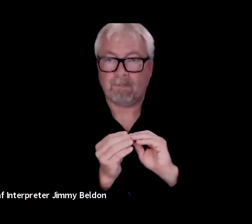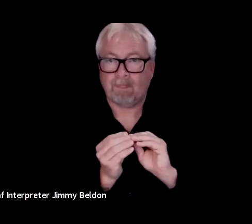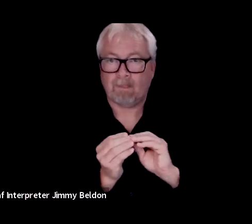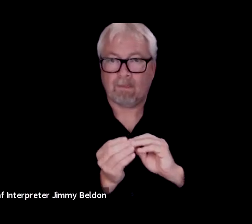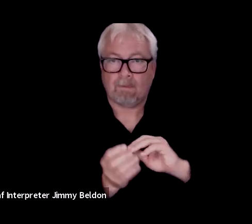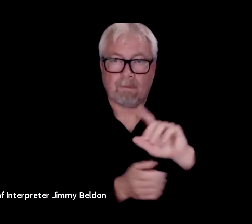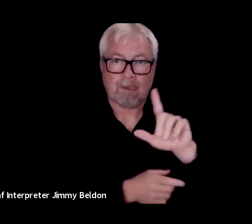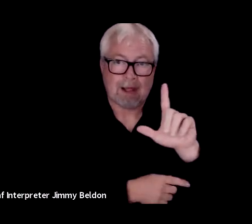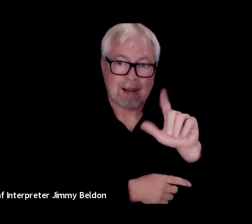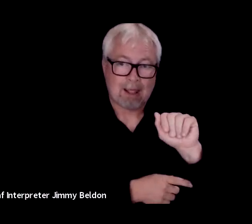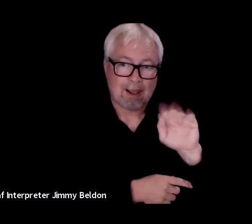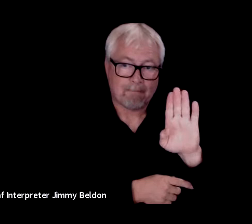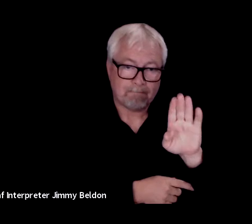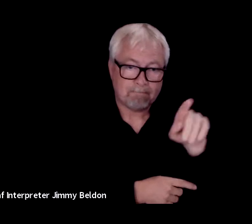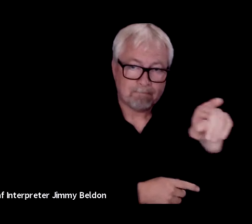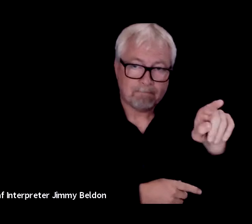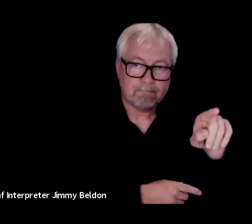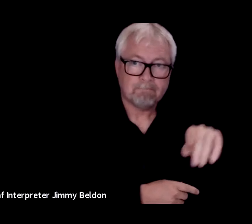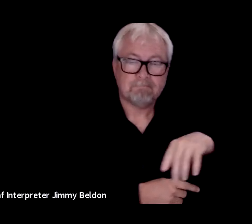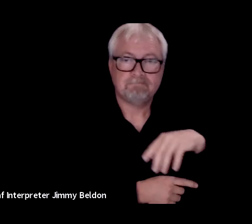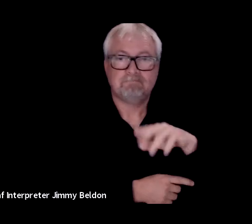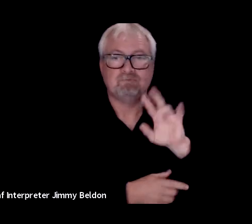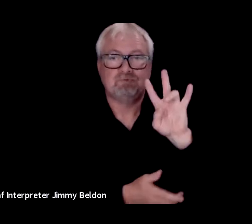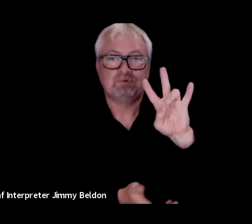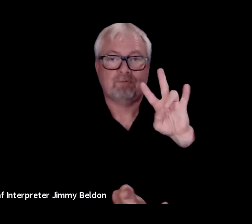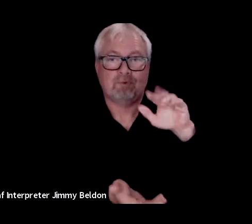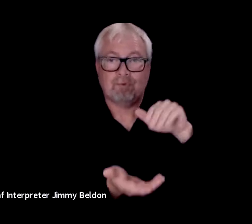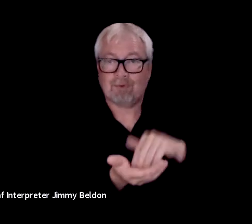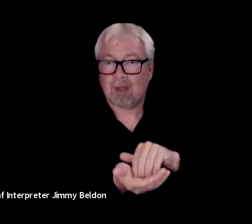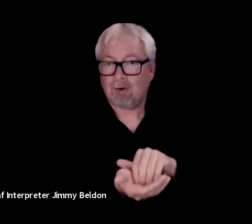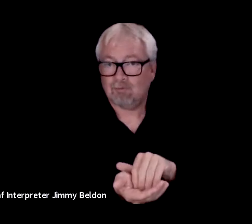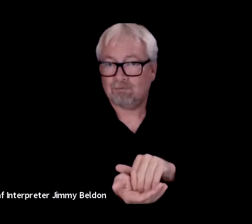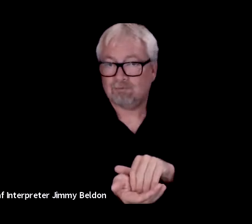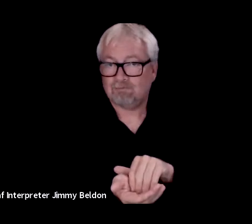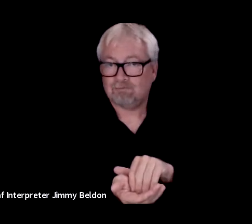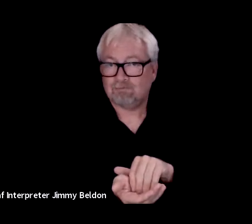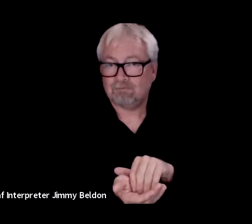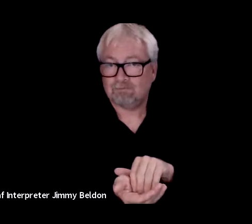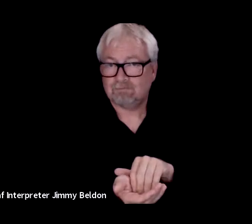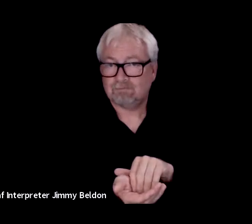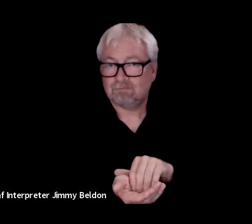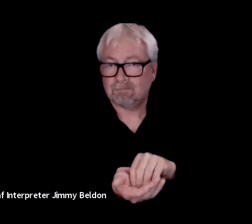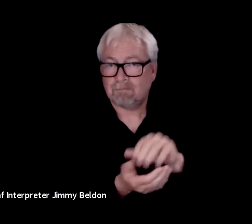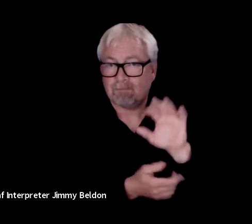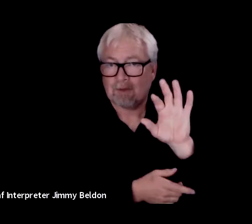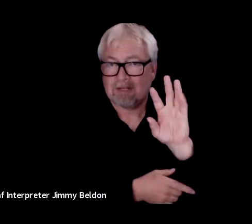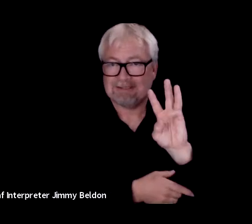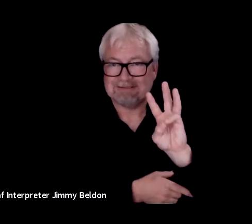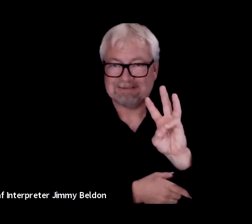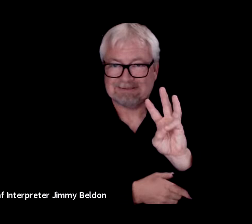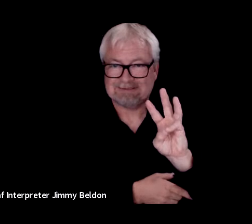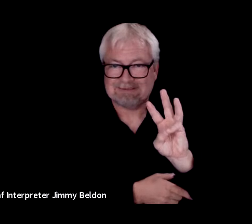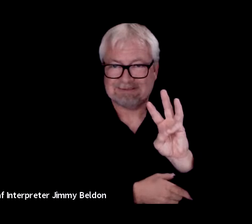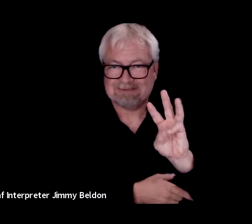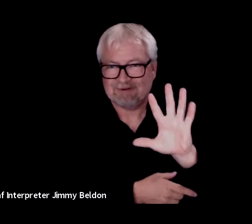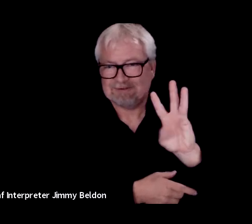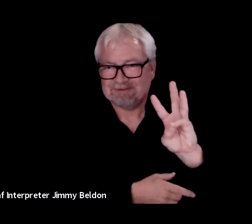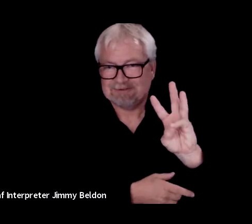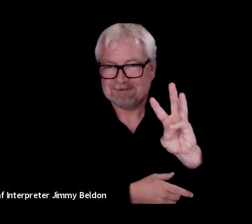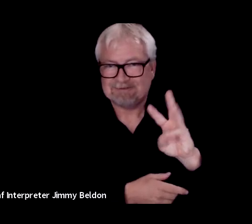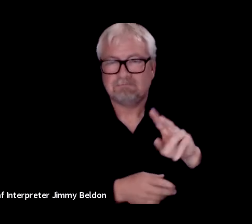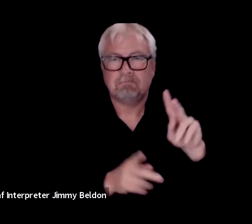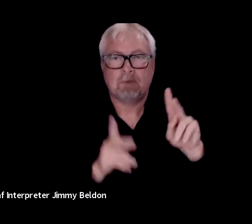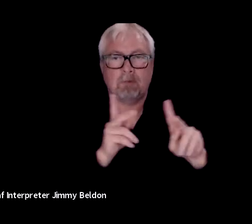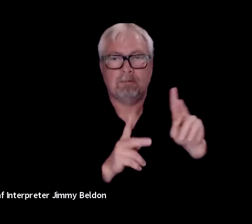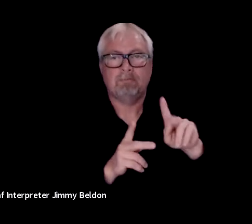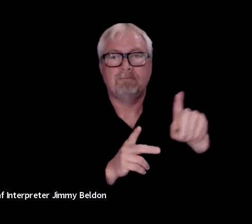7,956 Minnesotans lost to COVID-19. As of yesterday, so this does not include today's numbers,